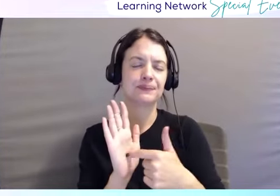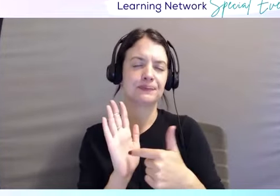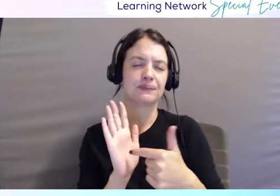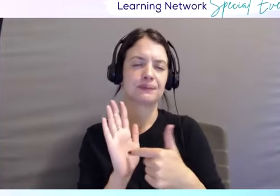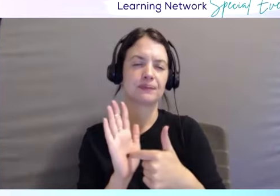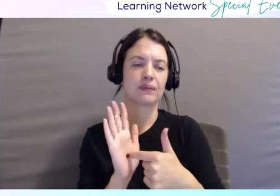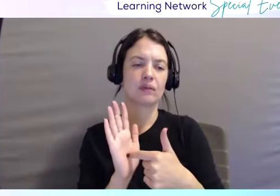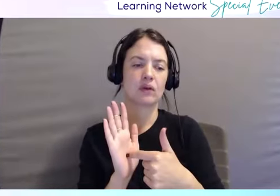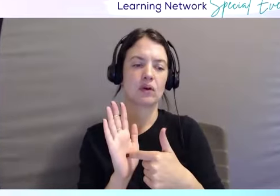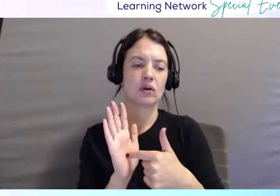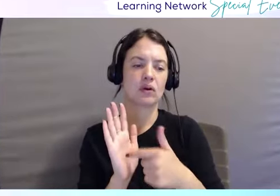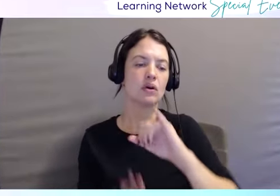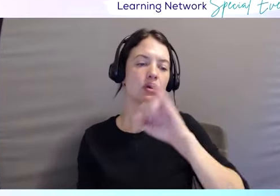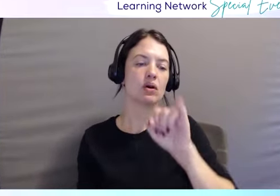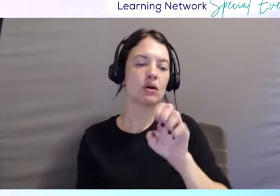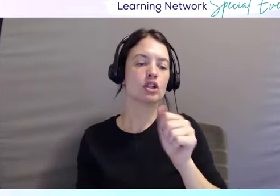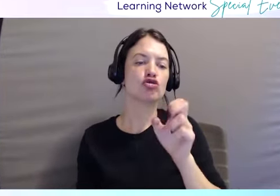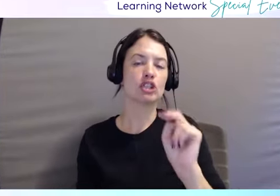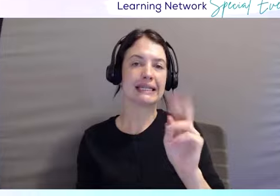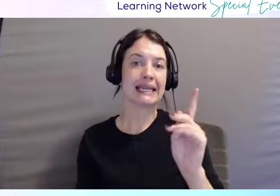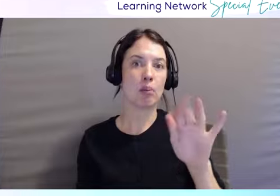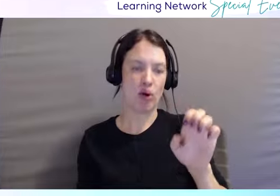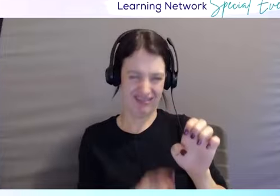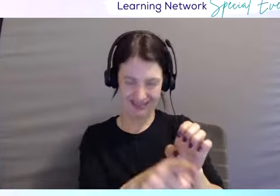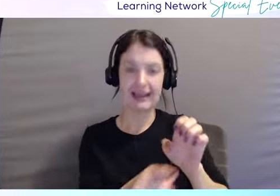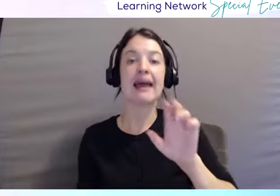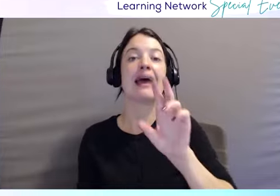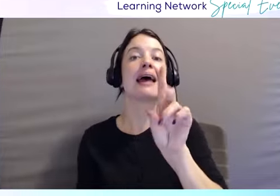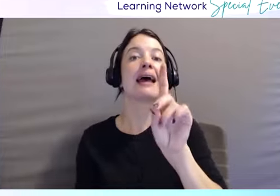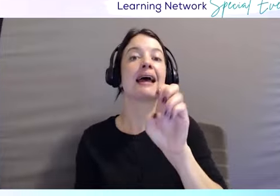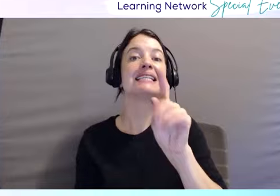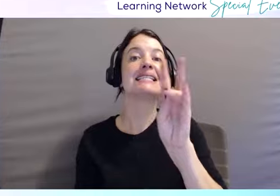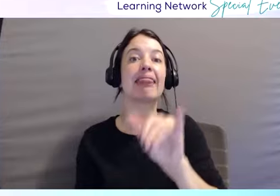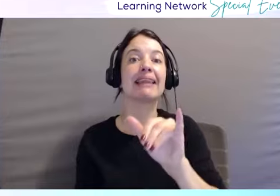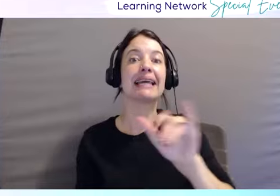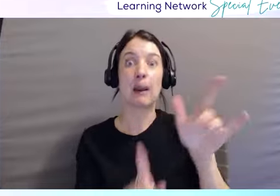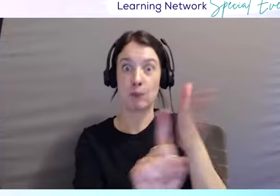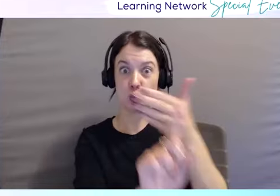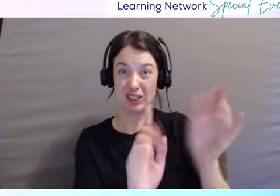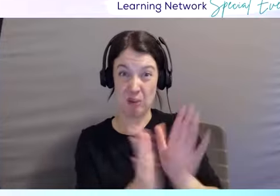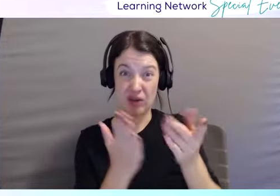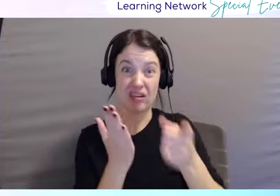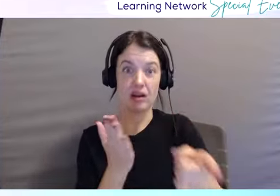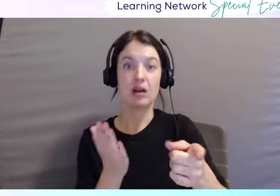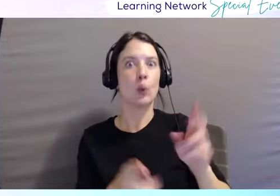issue by talking to women in treatment for addiction about some of the ads around tobacco